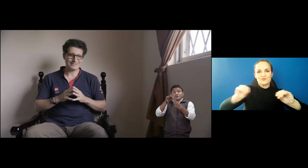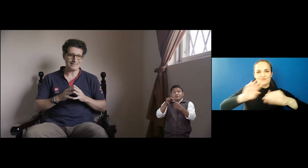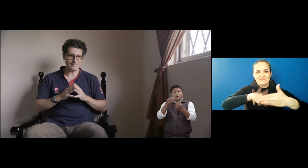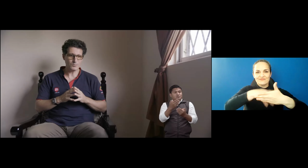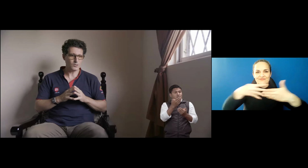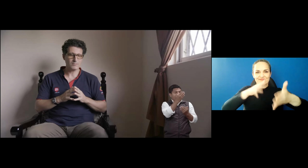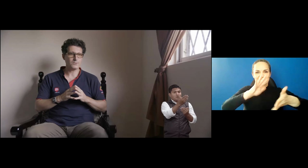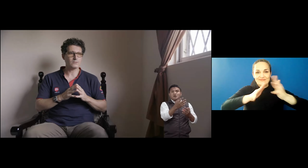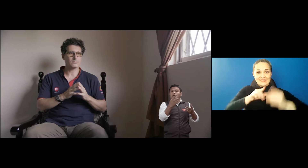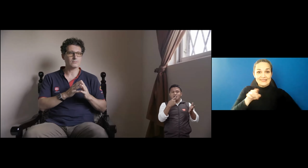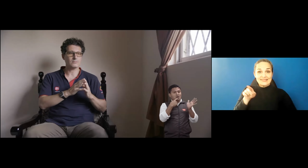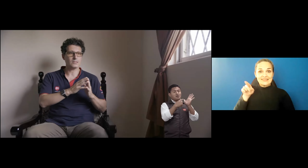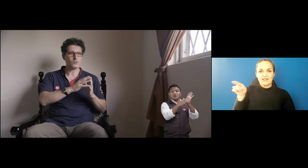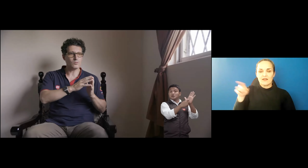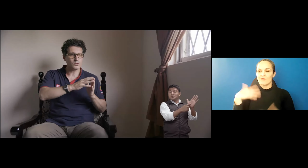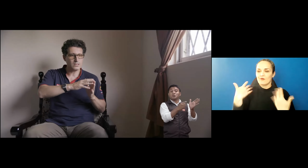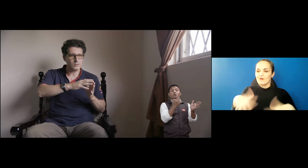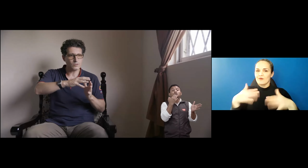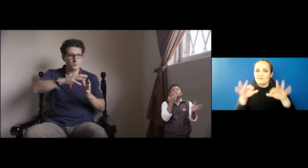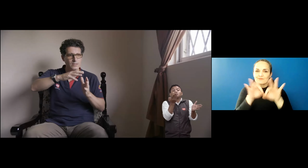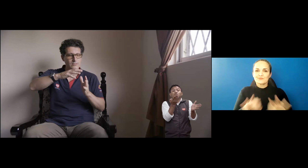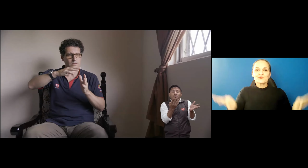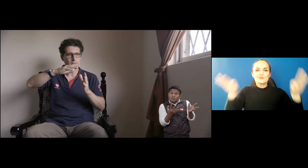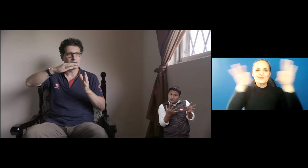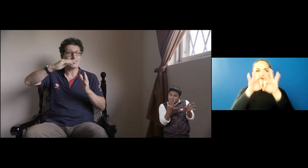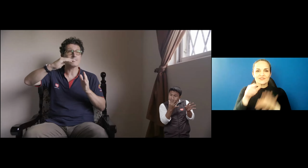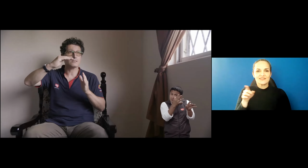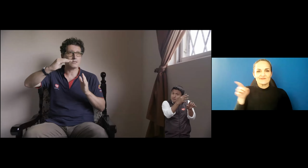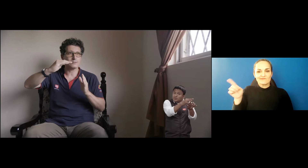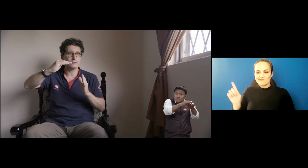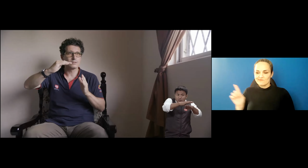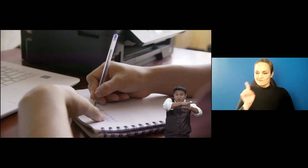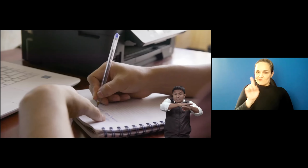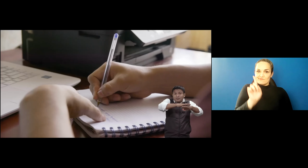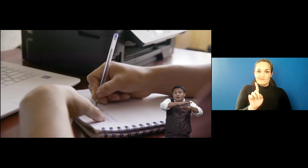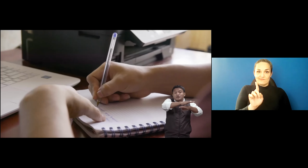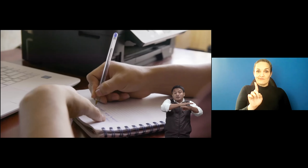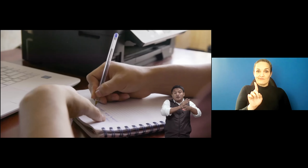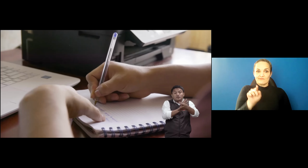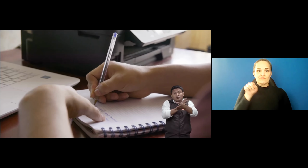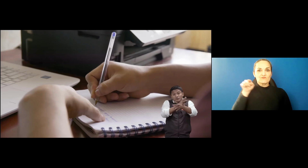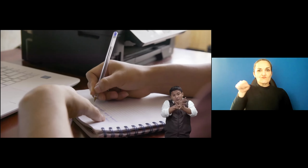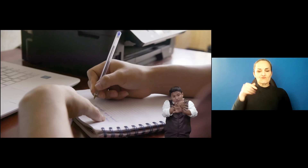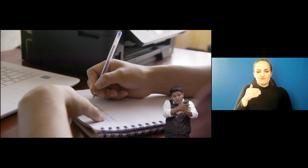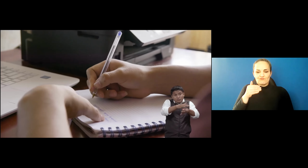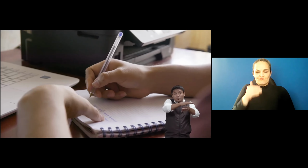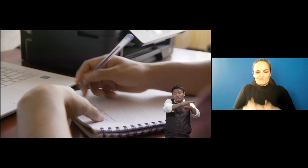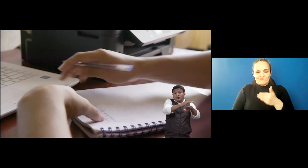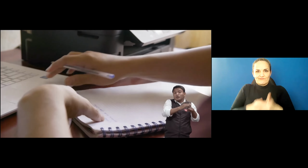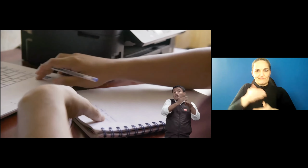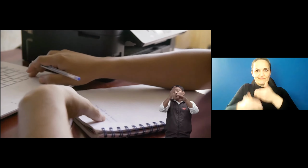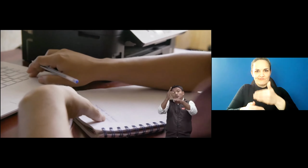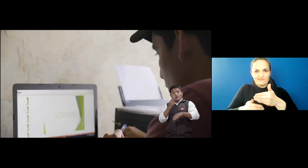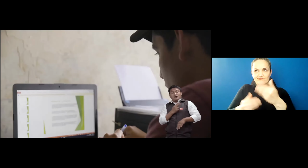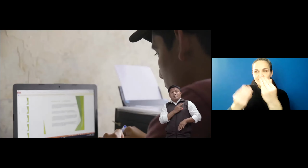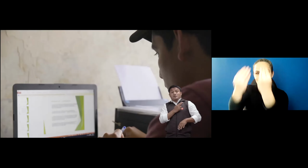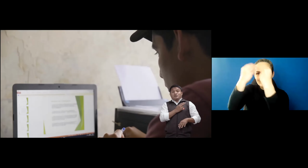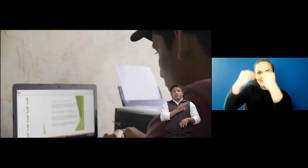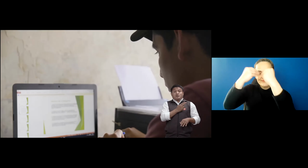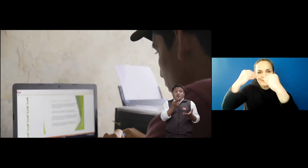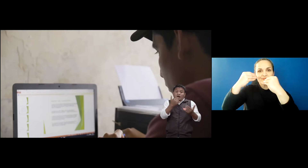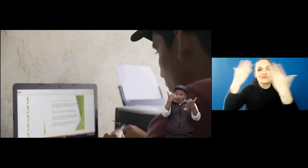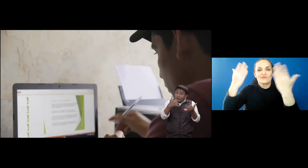institution, he is a living example of how he has been progressing towards